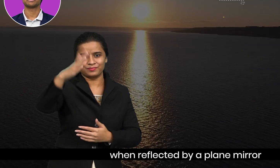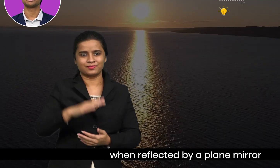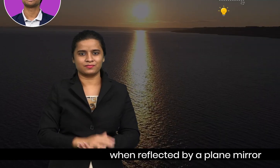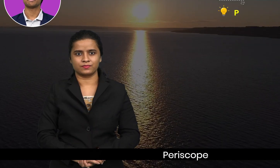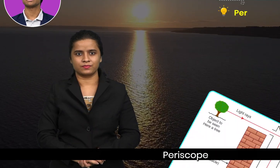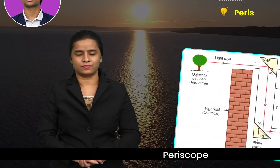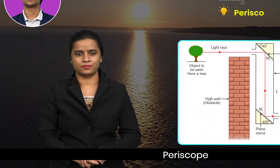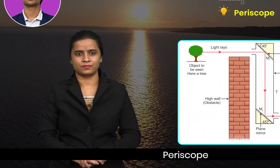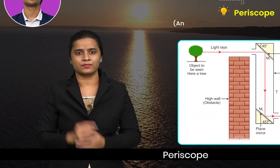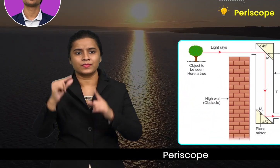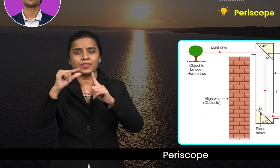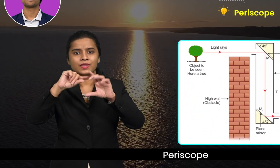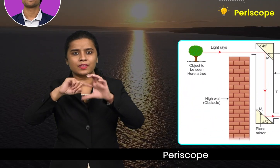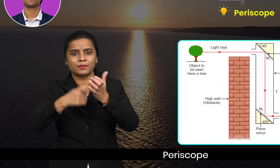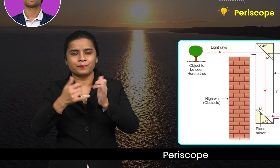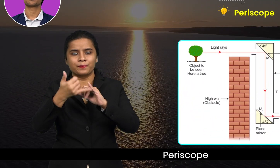mirror, periscope,